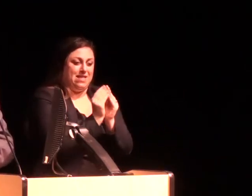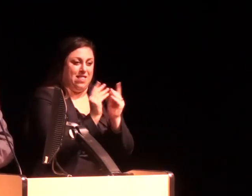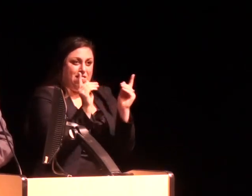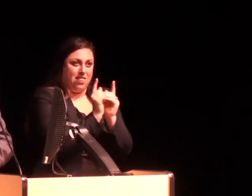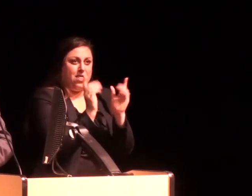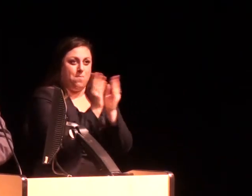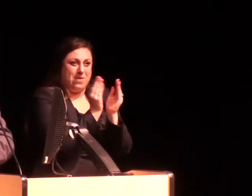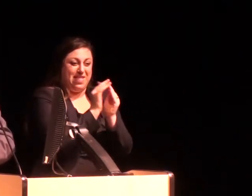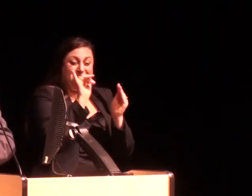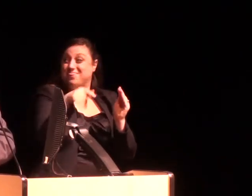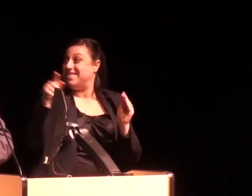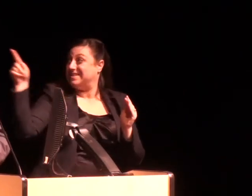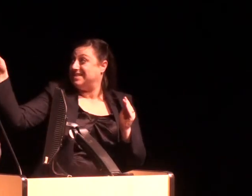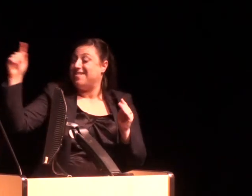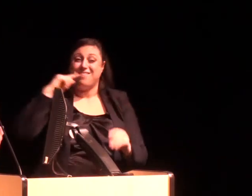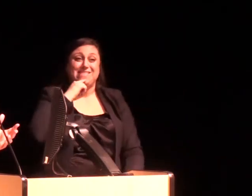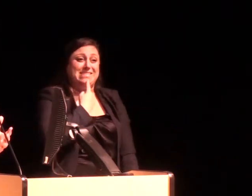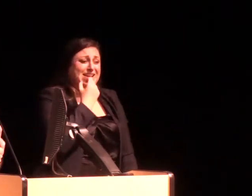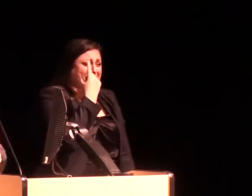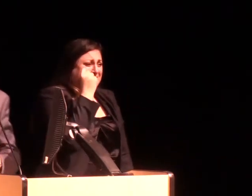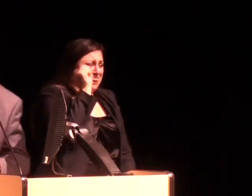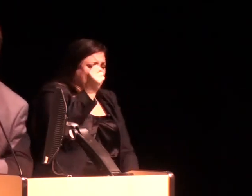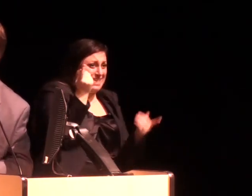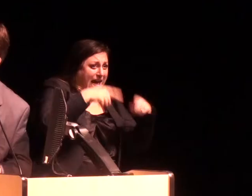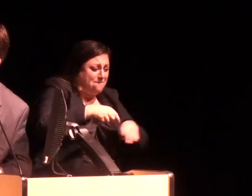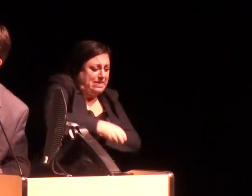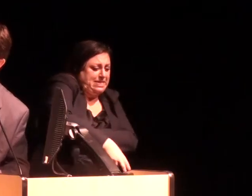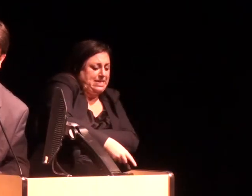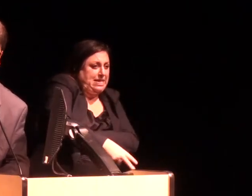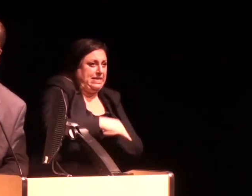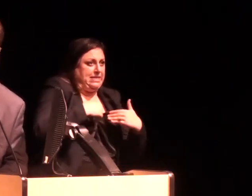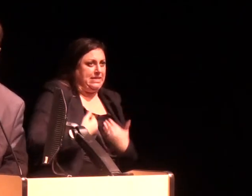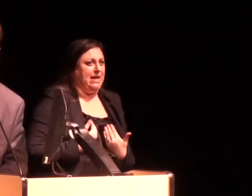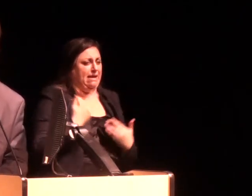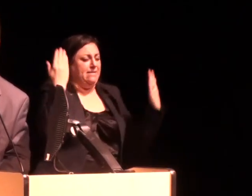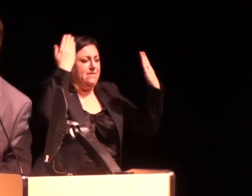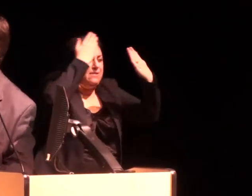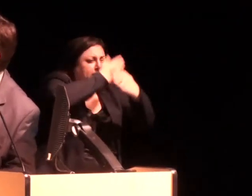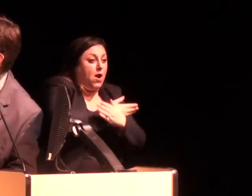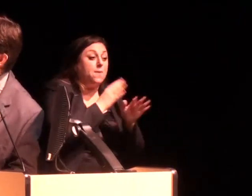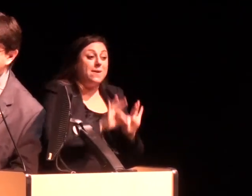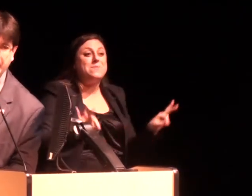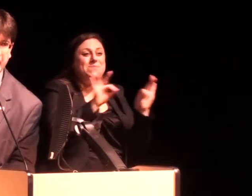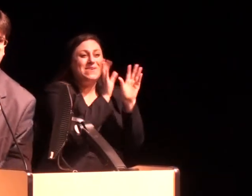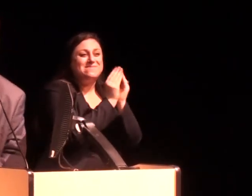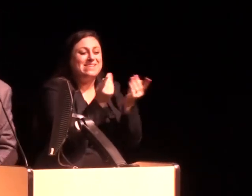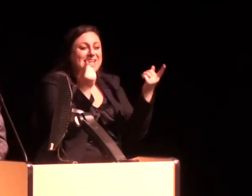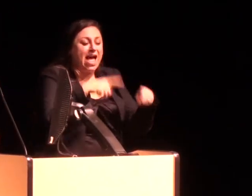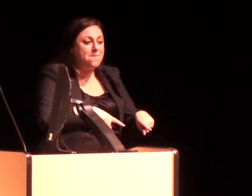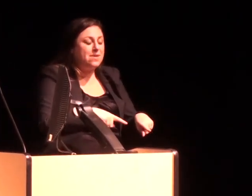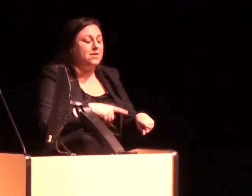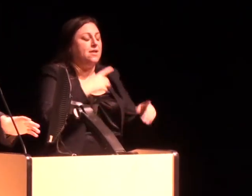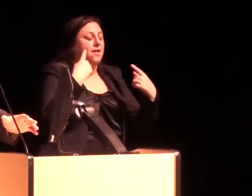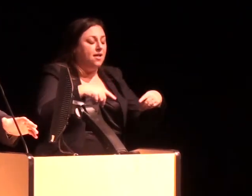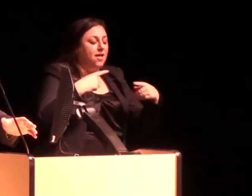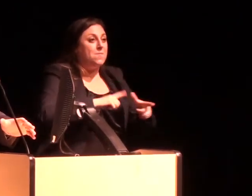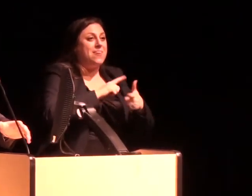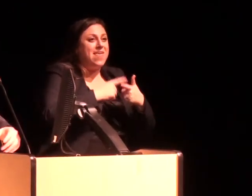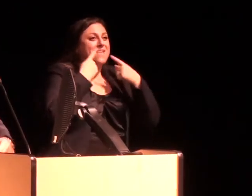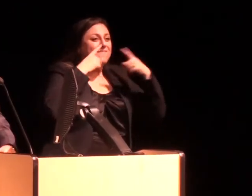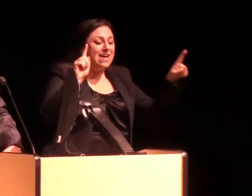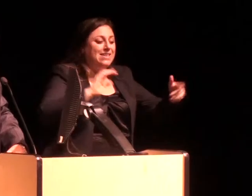at midnight, after a very informal meeting in the lobby hotel. But at the end, they shake hands, and nothing